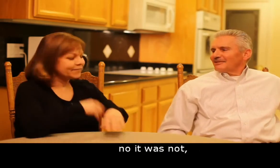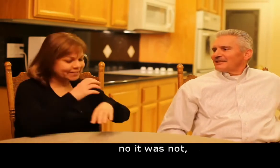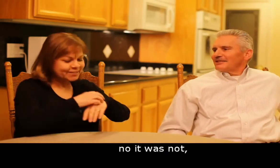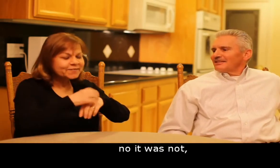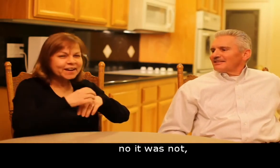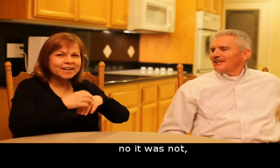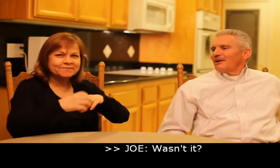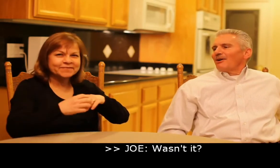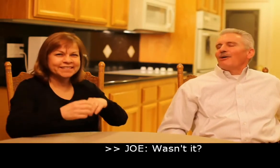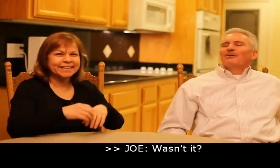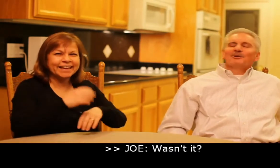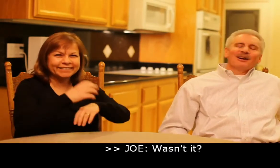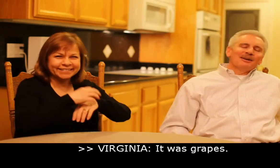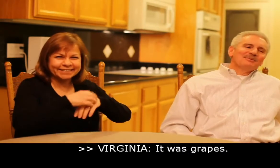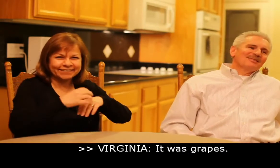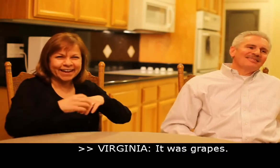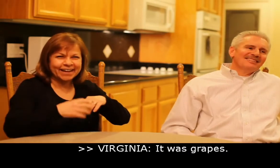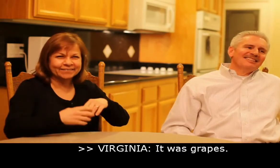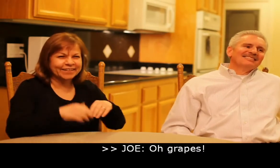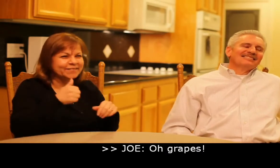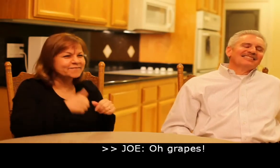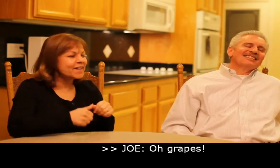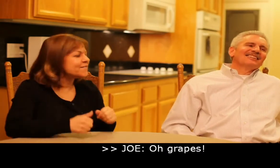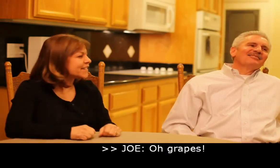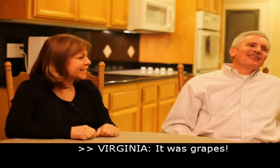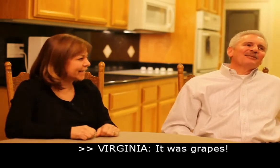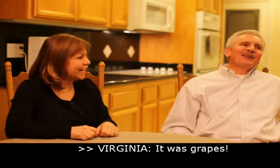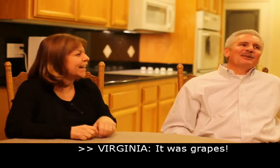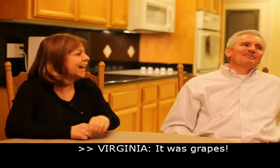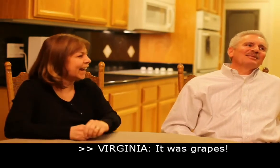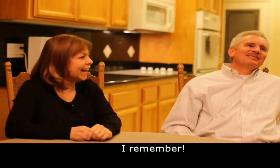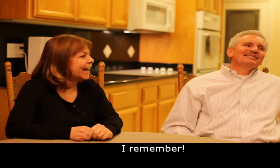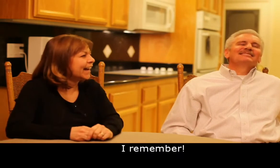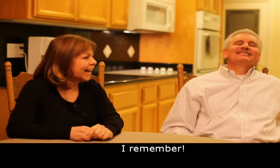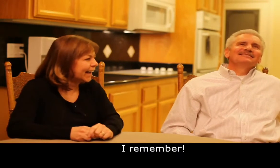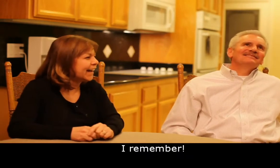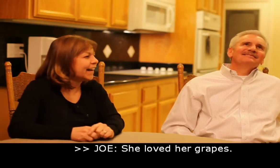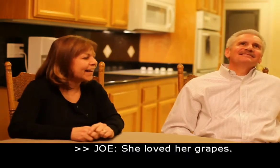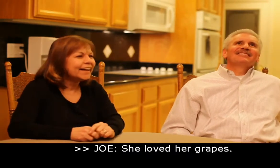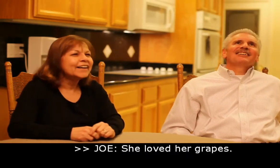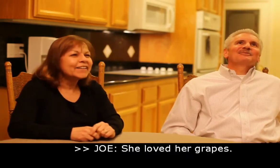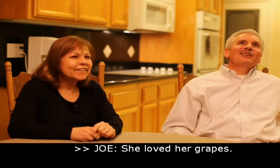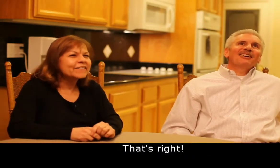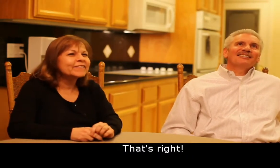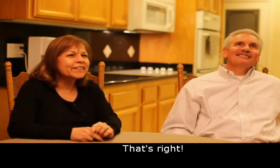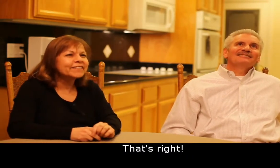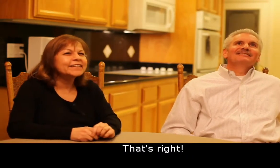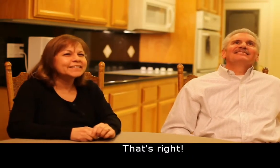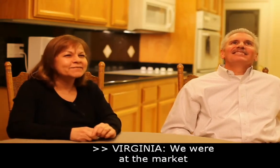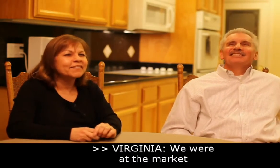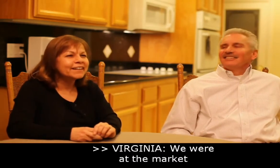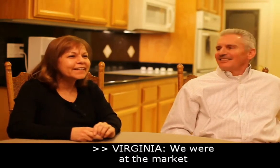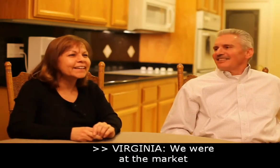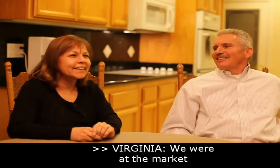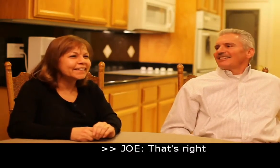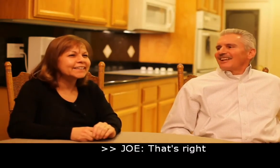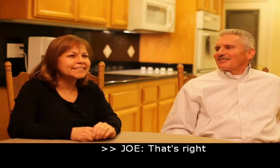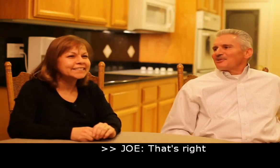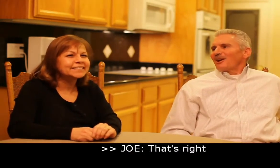was grapes. Oh, it was grapes. I She loved remember. her grapes. That's right. We were at the market, and That's right. she